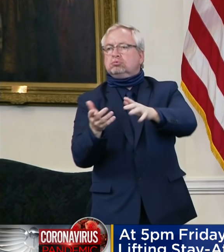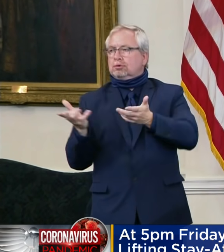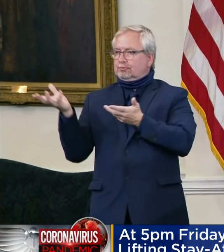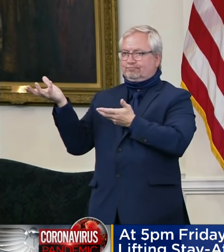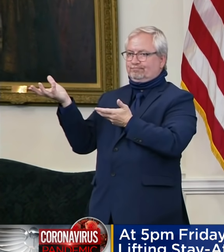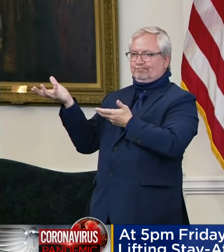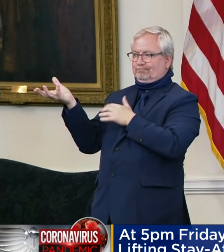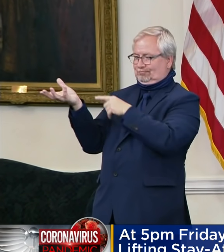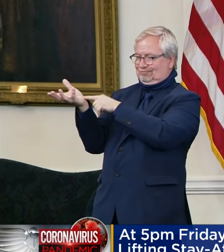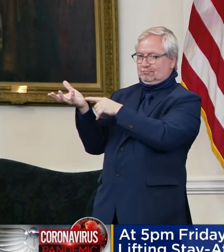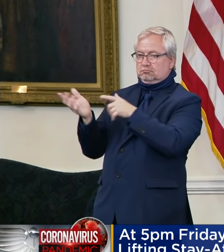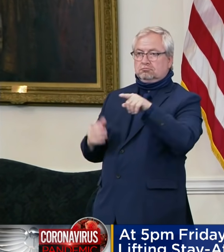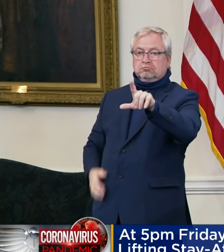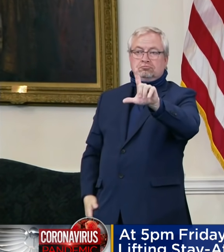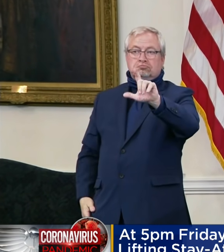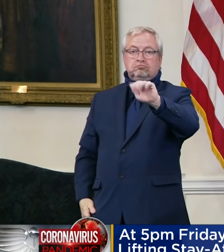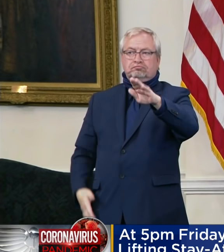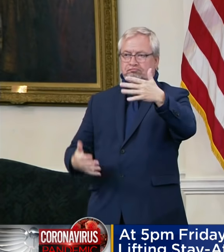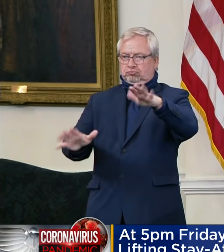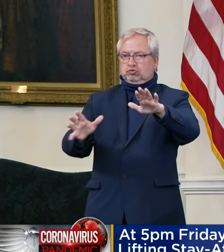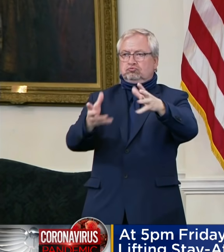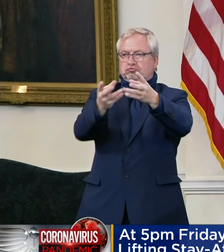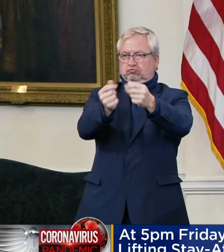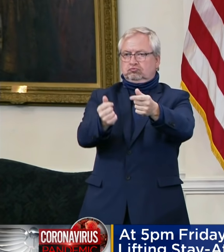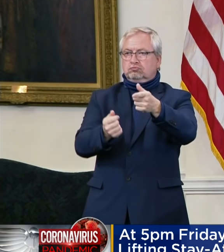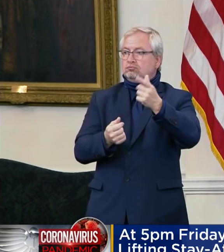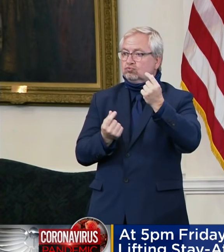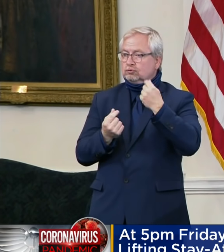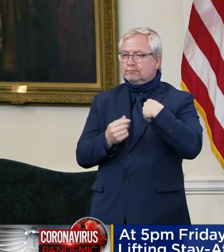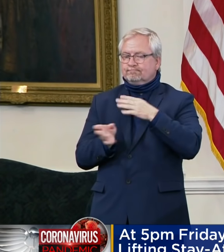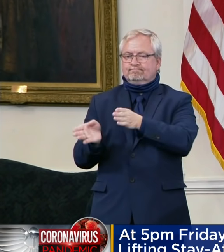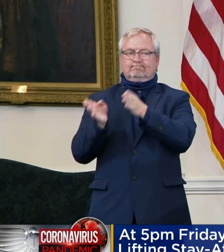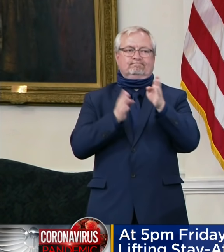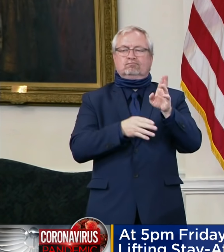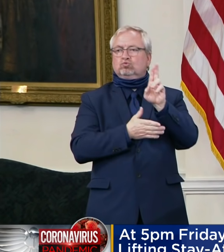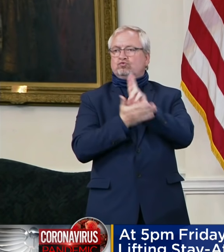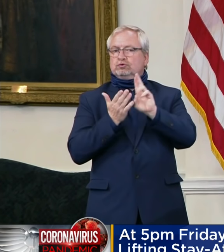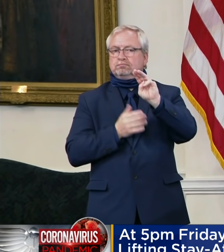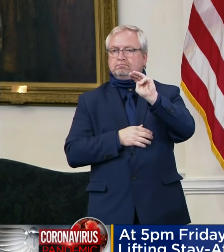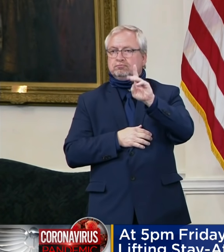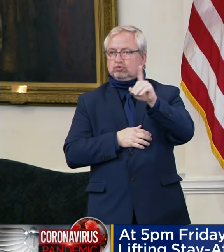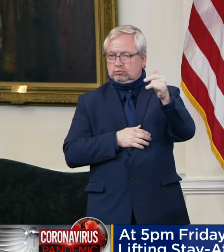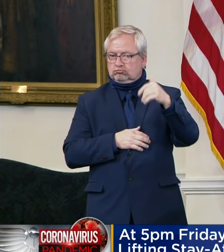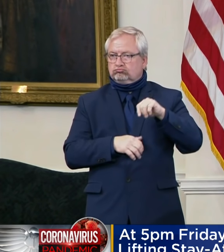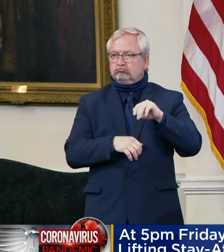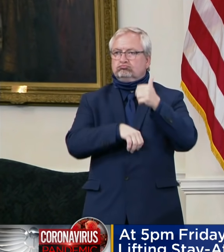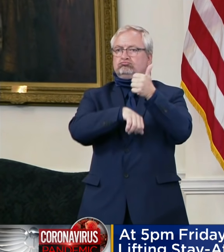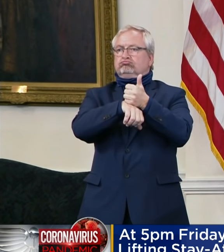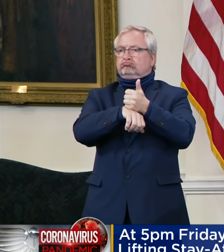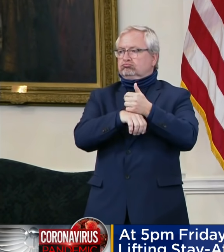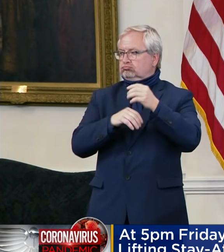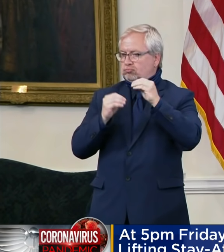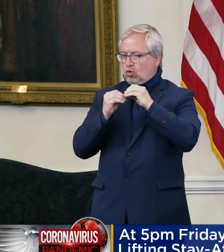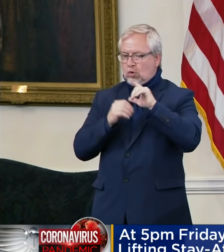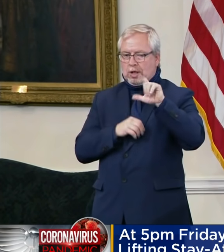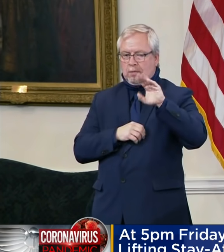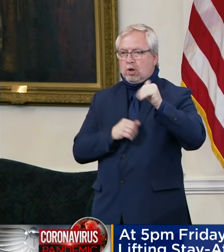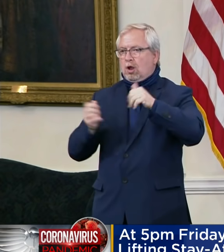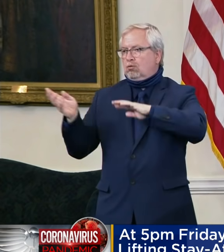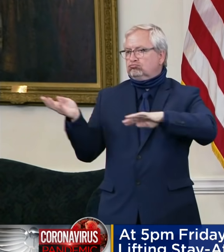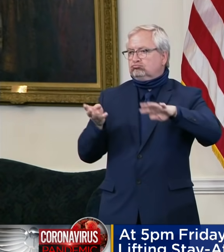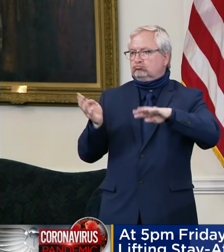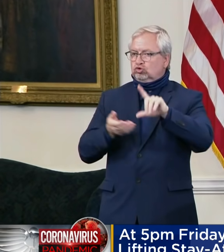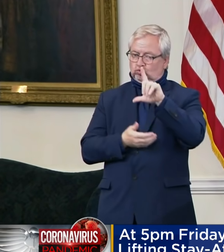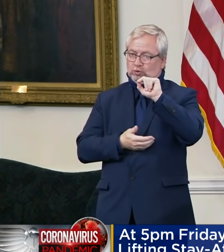We're ahead of schedule on a new lab that will be able to process 20,000 tests a day. We went